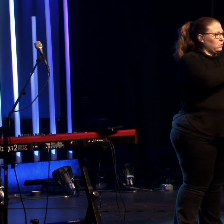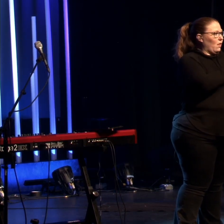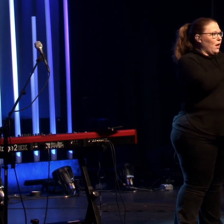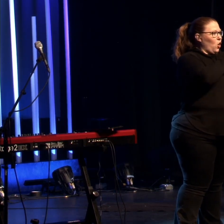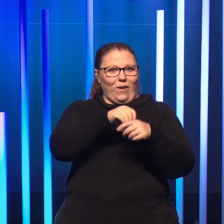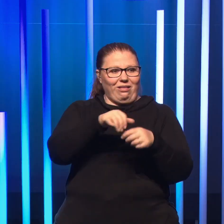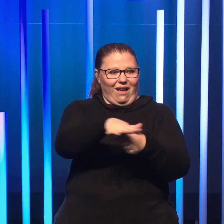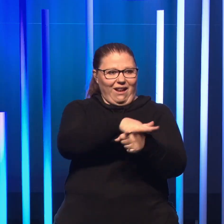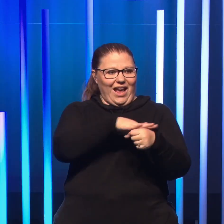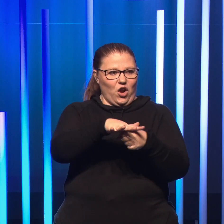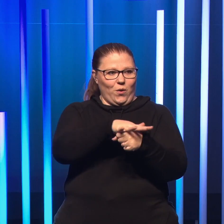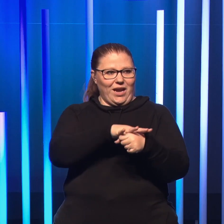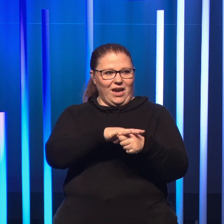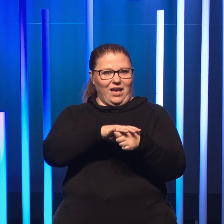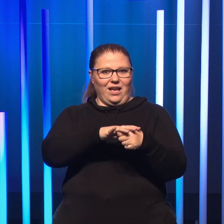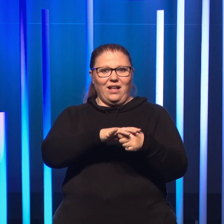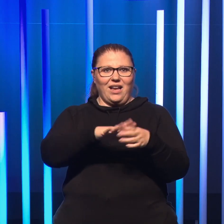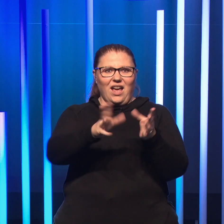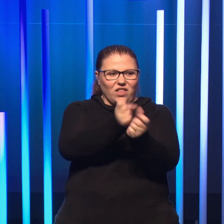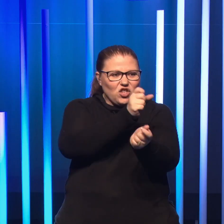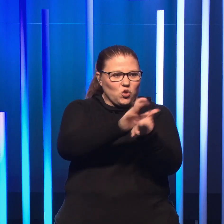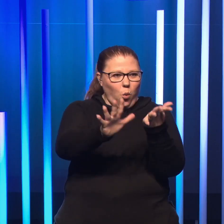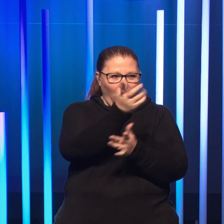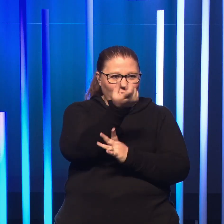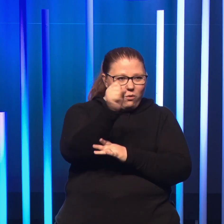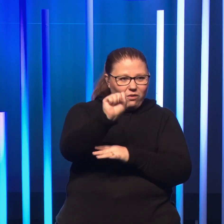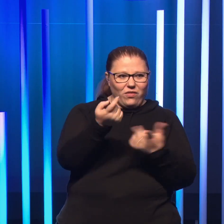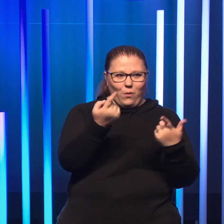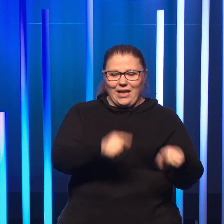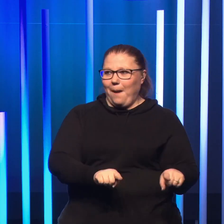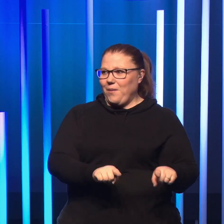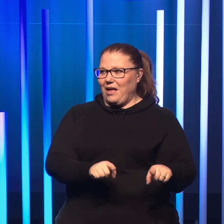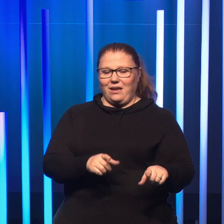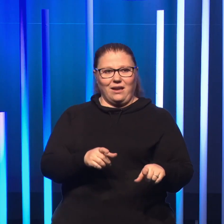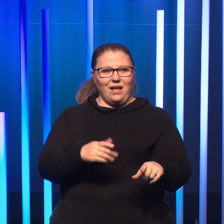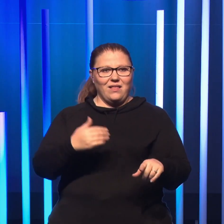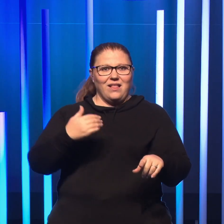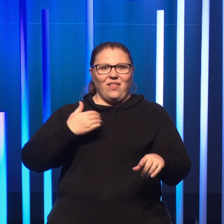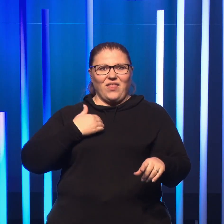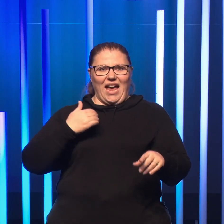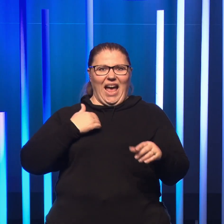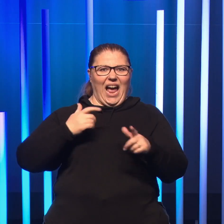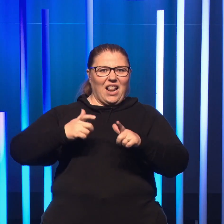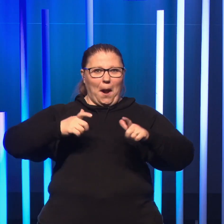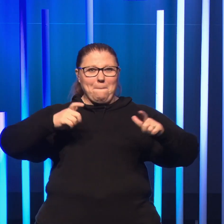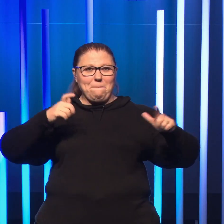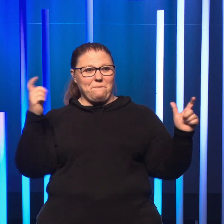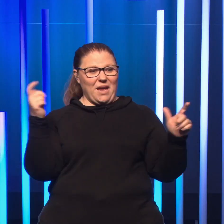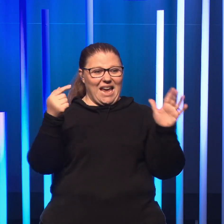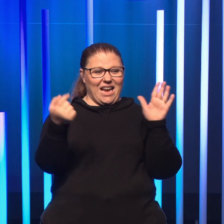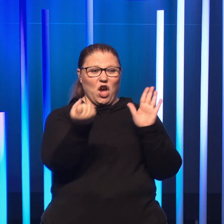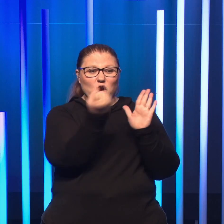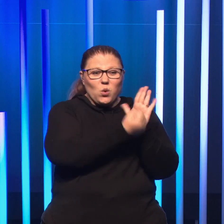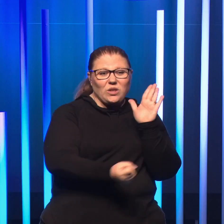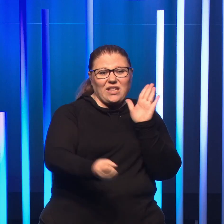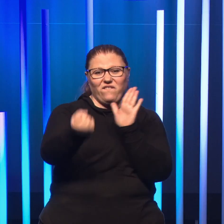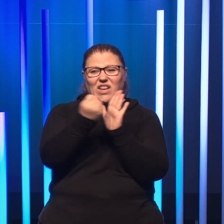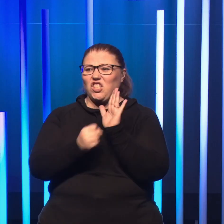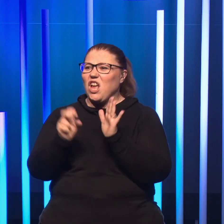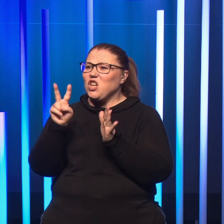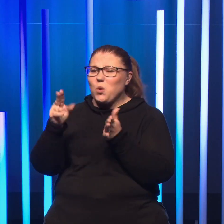this area, and they squelch a revolution that was taking place. And they had a mass crucifixion. They crucified